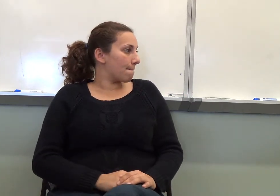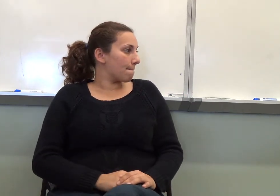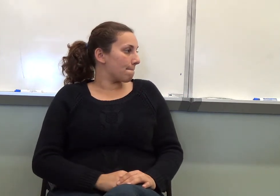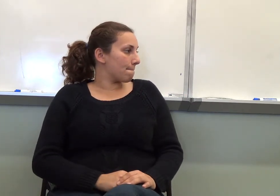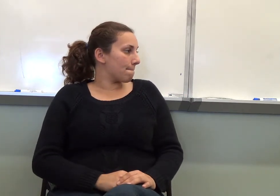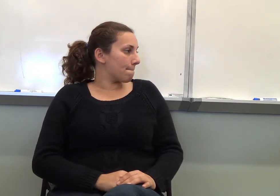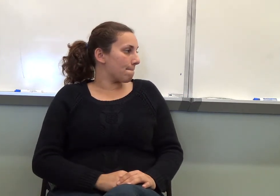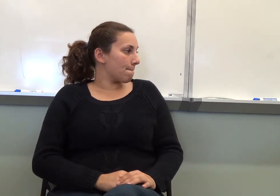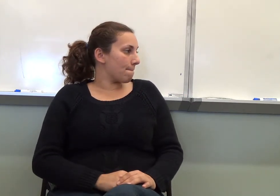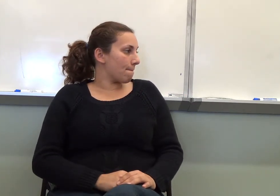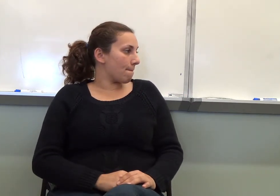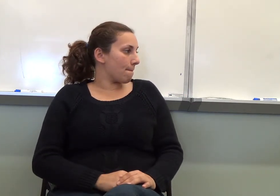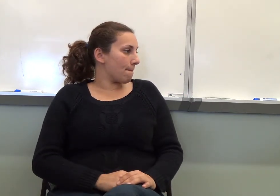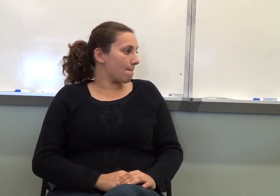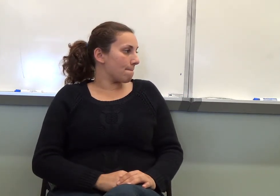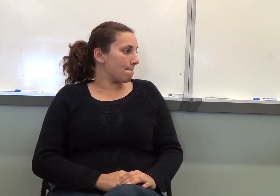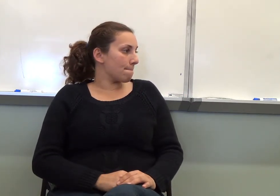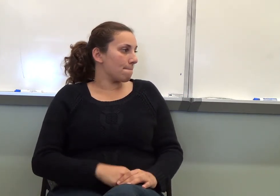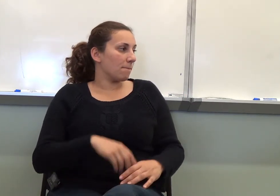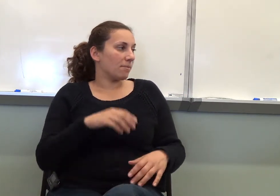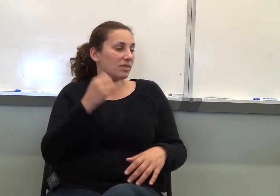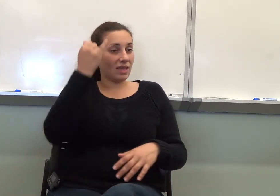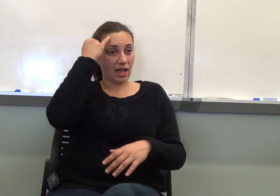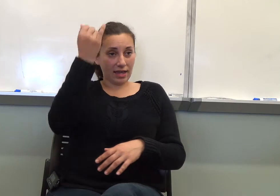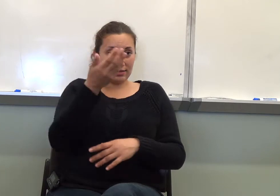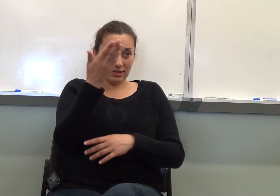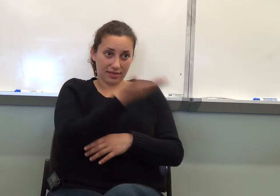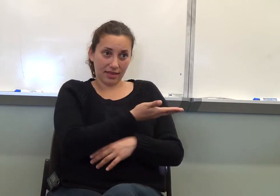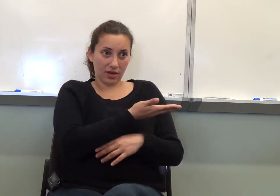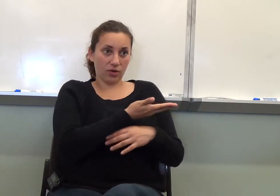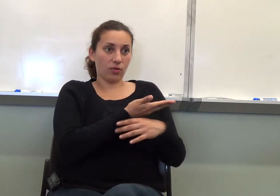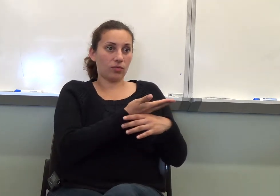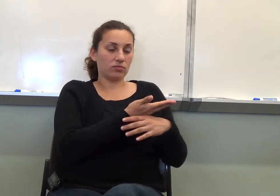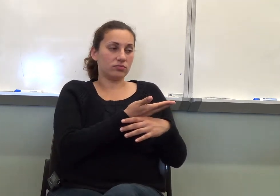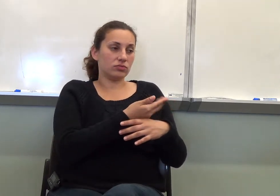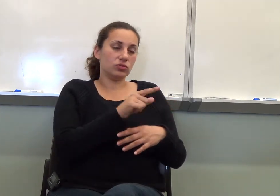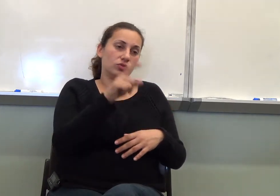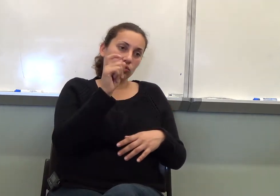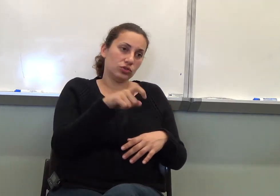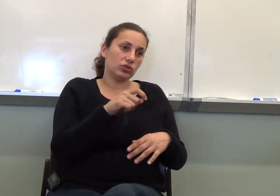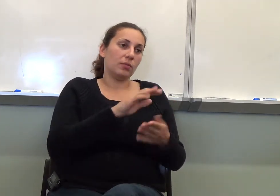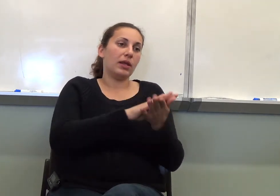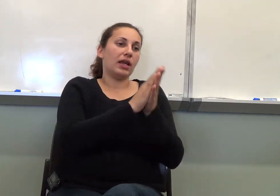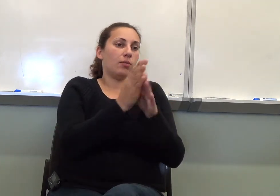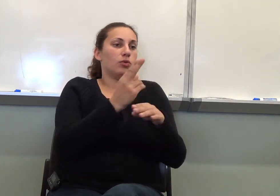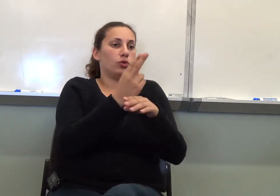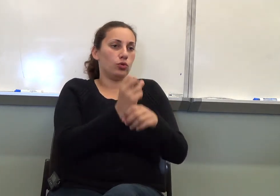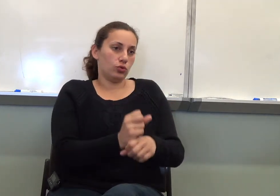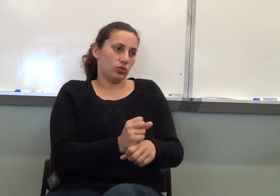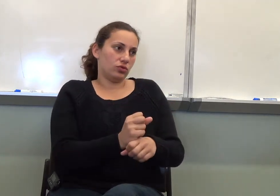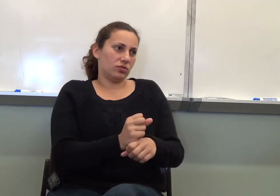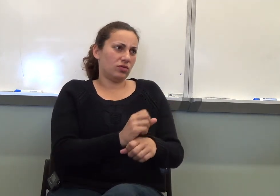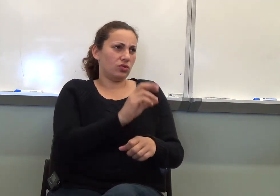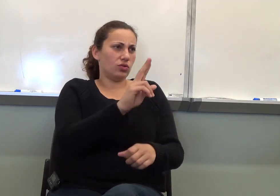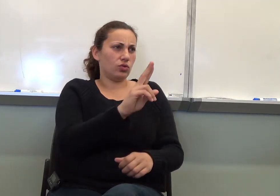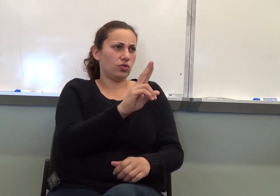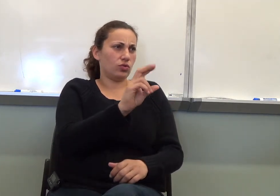Of course, the idea is to get used to this. Let's do one more, then we'll have some homework.